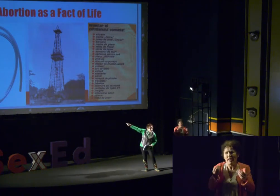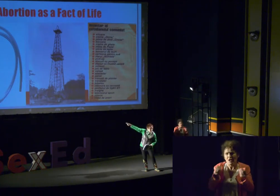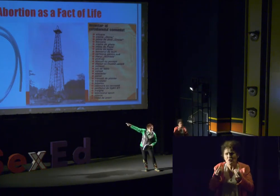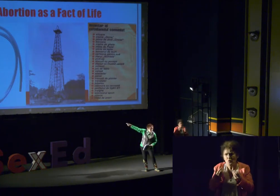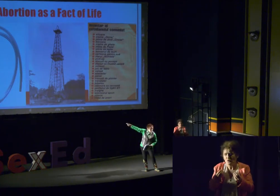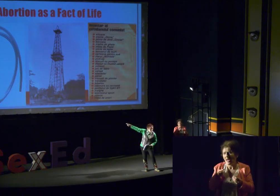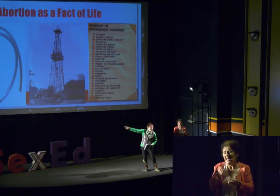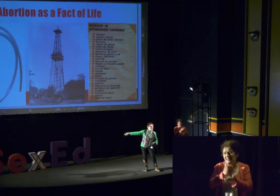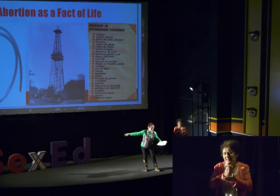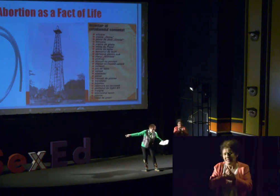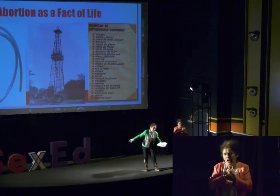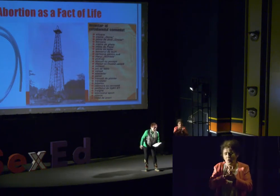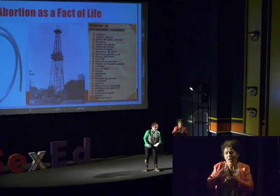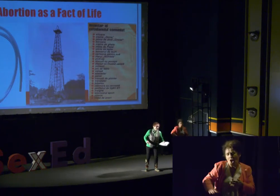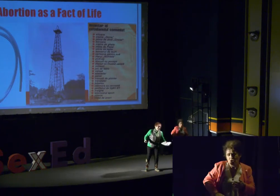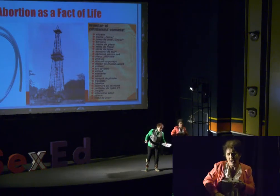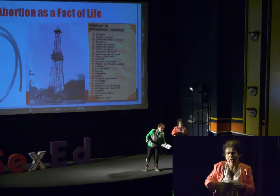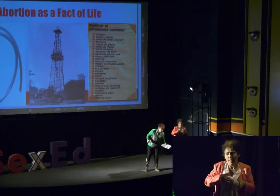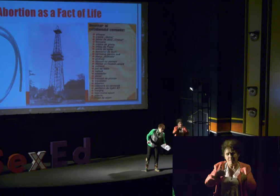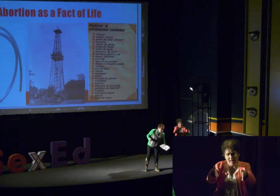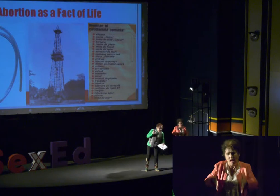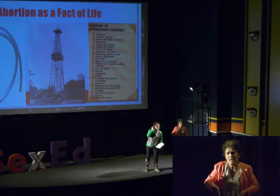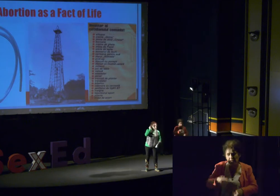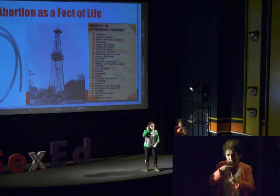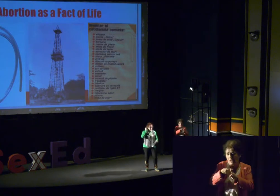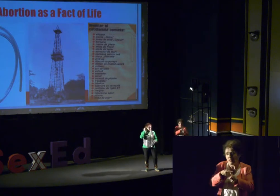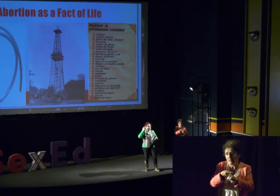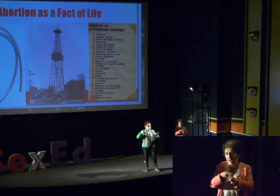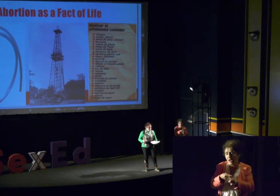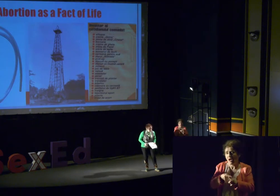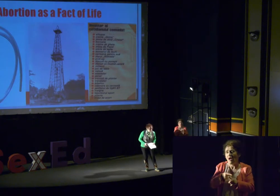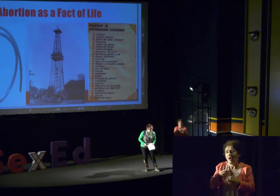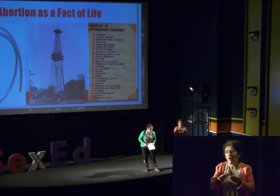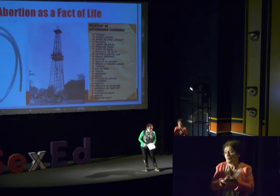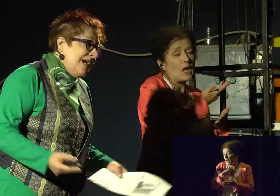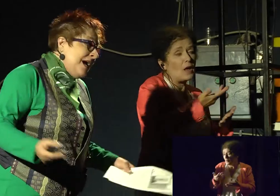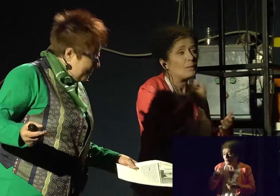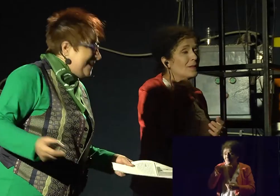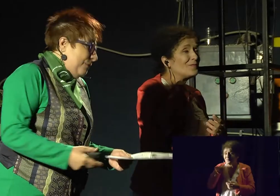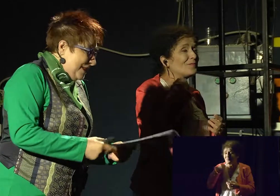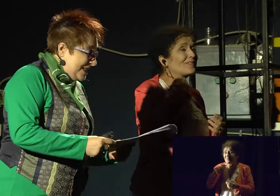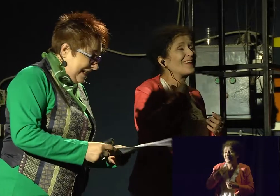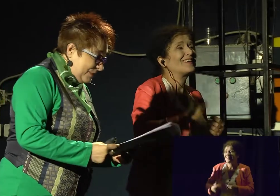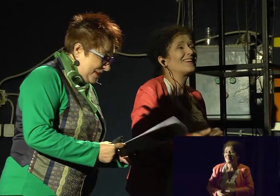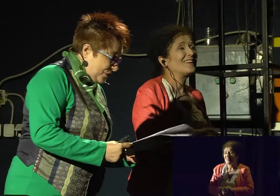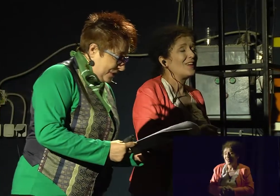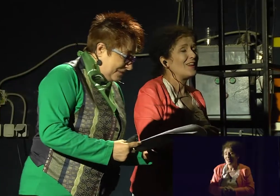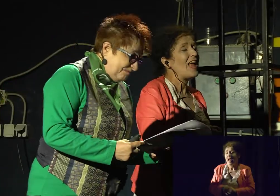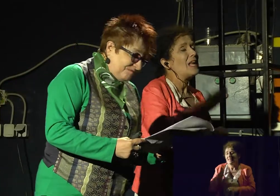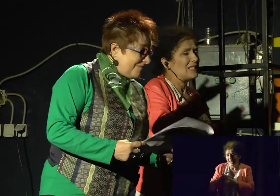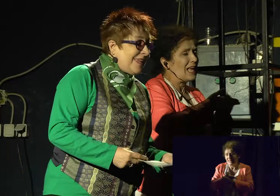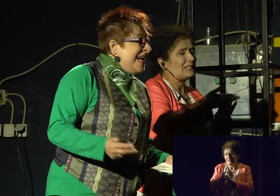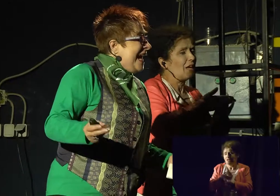has a sonda. Yeah, it's a sick joke, and the joke was on the women of Romania, but that was the